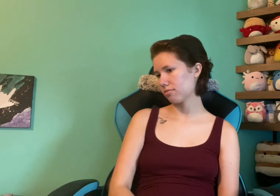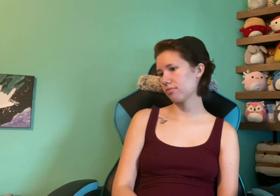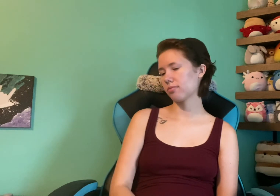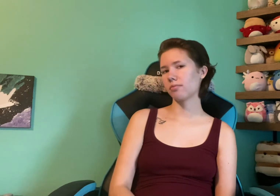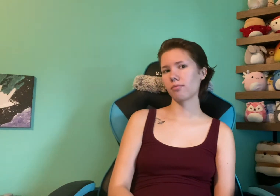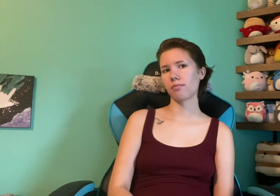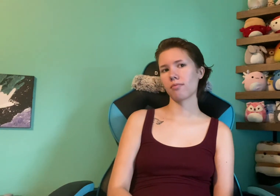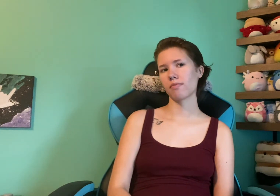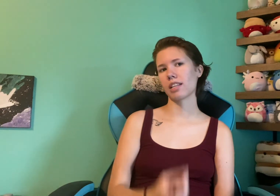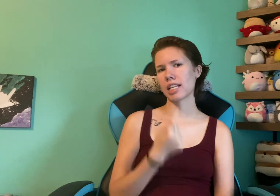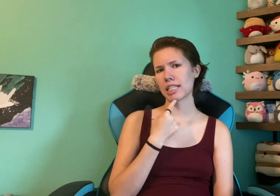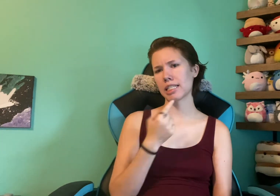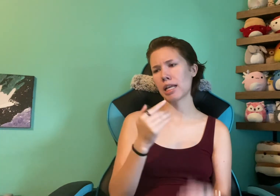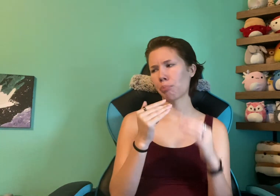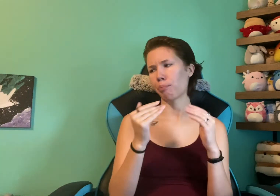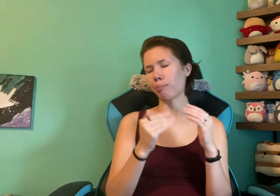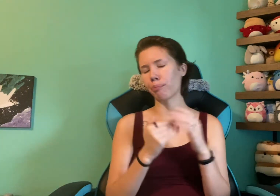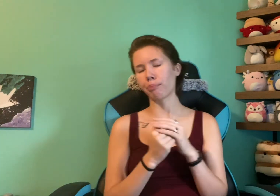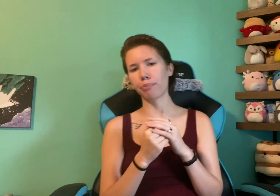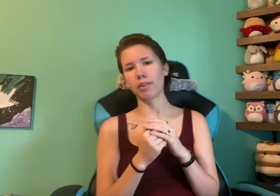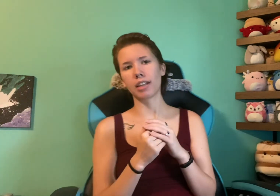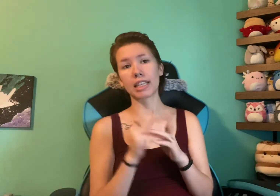Like in the second paragraph, in the second or the third.